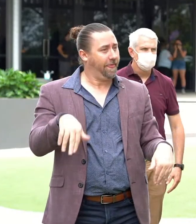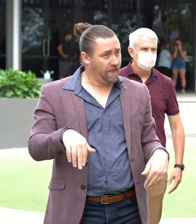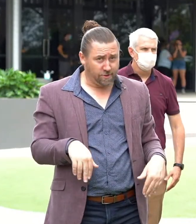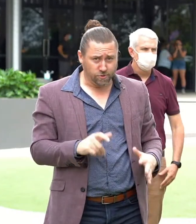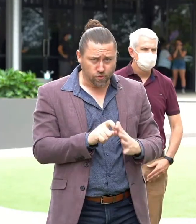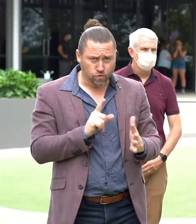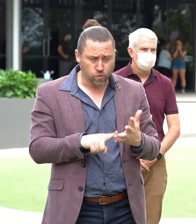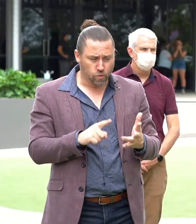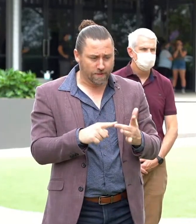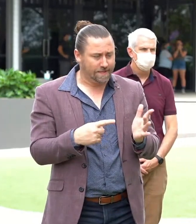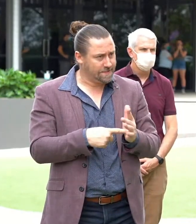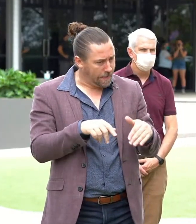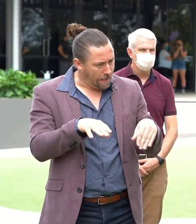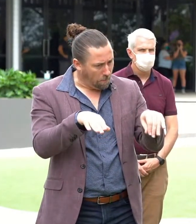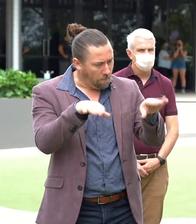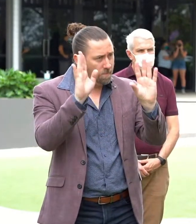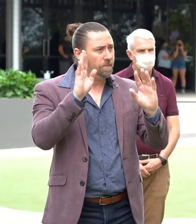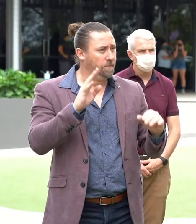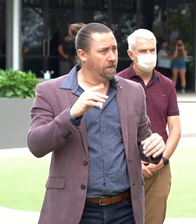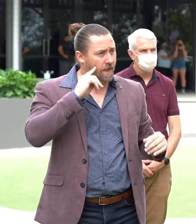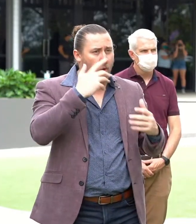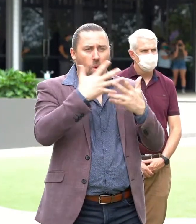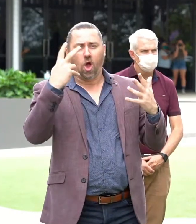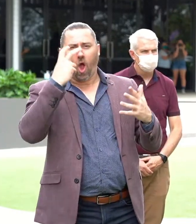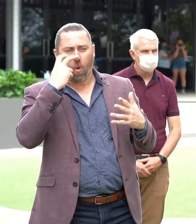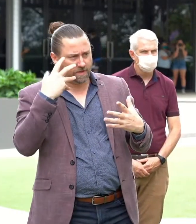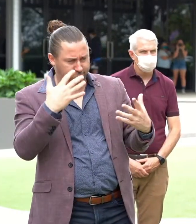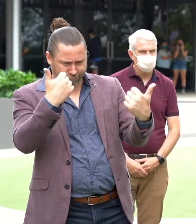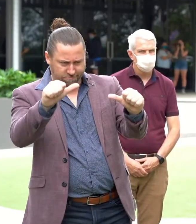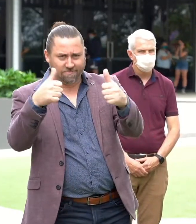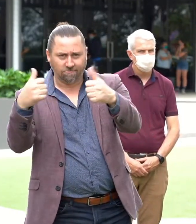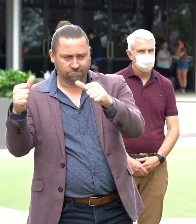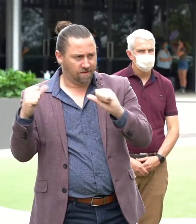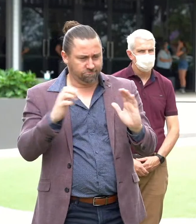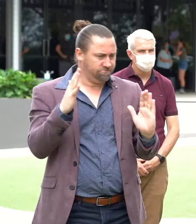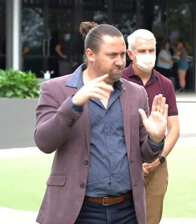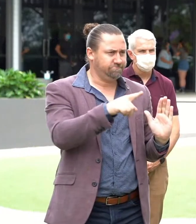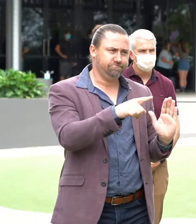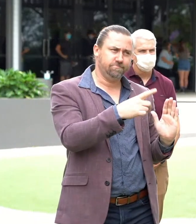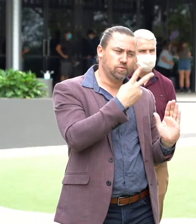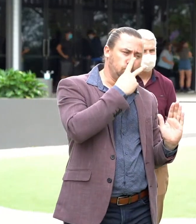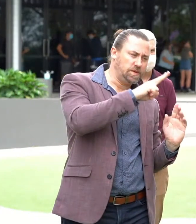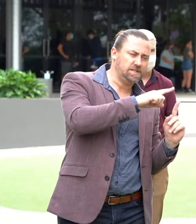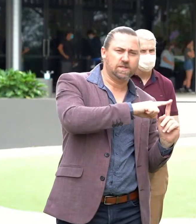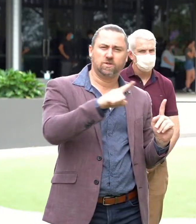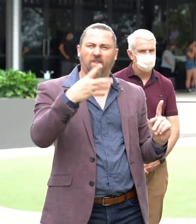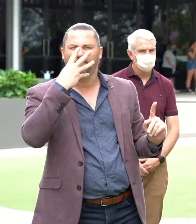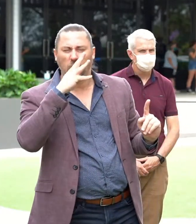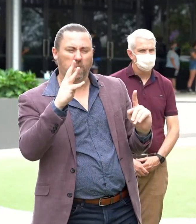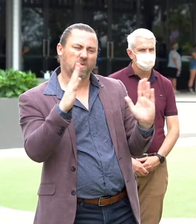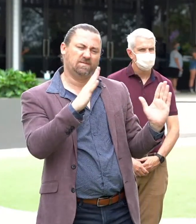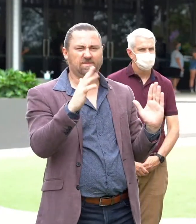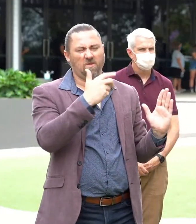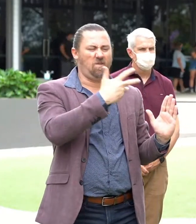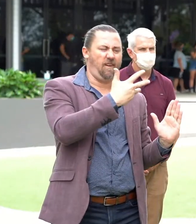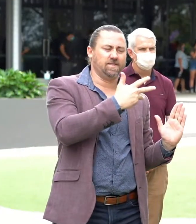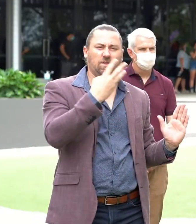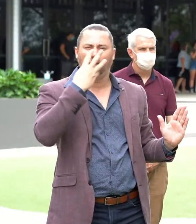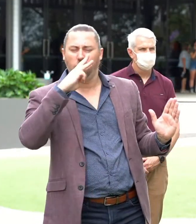vaccination. That is a group that is slightly down to the average, and we're urging that group in particular to come out and